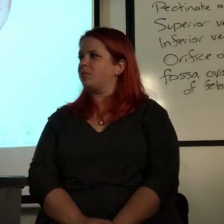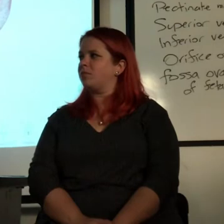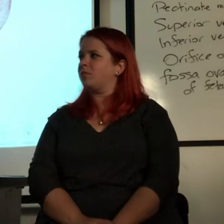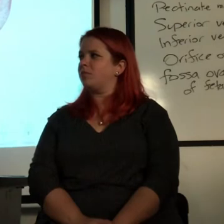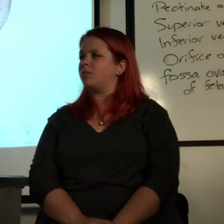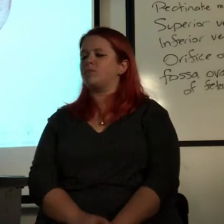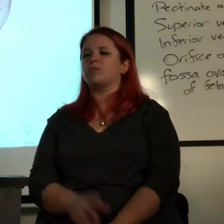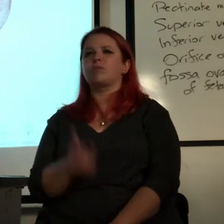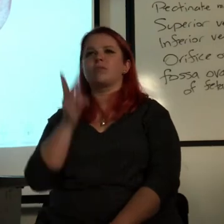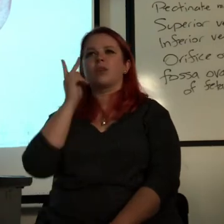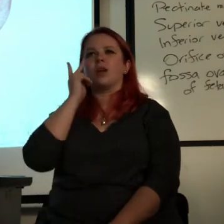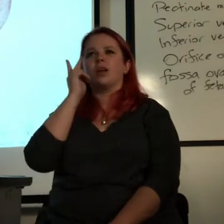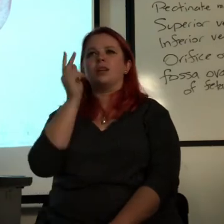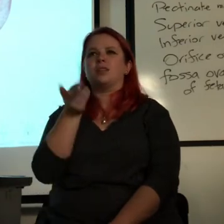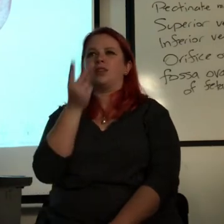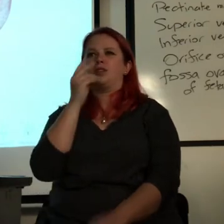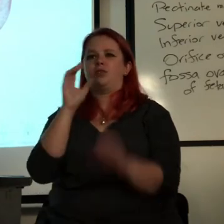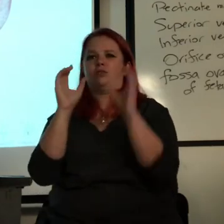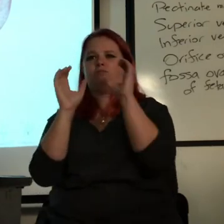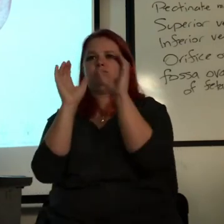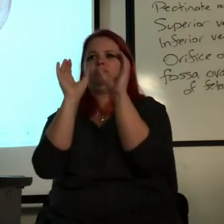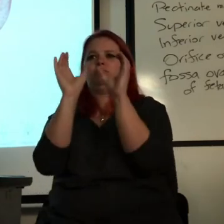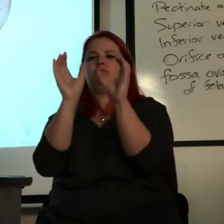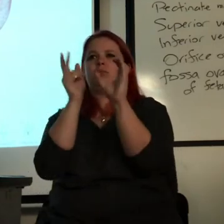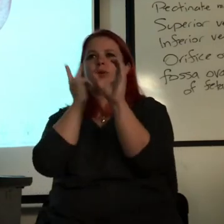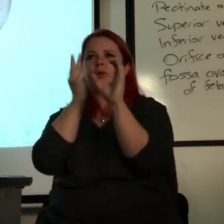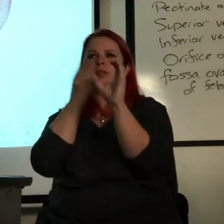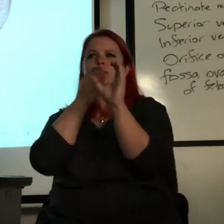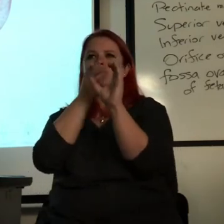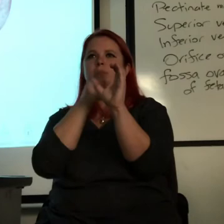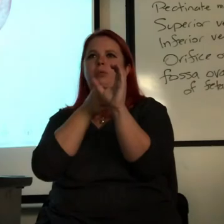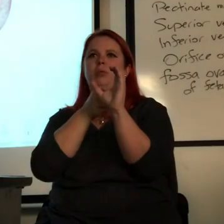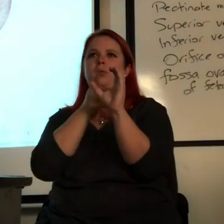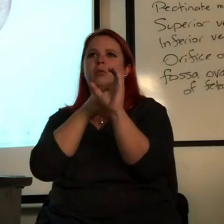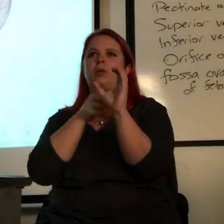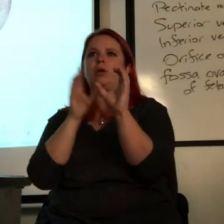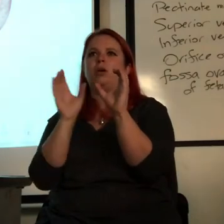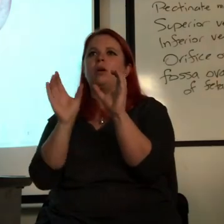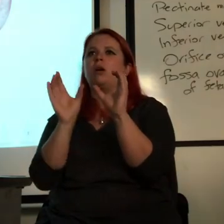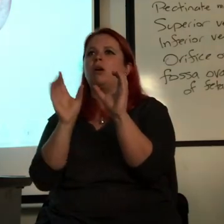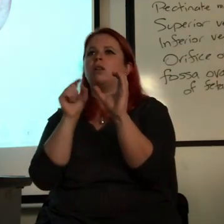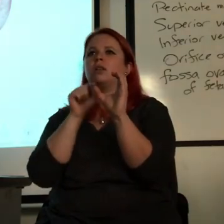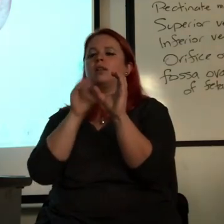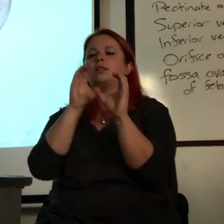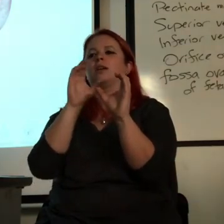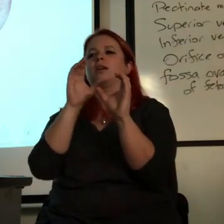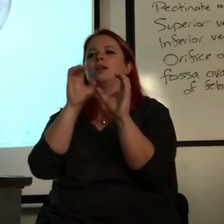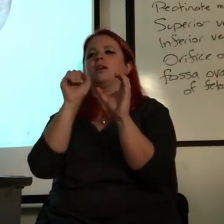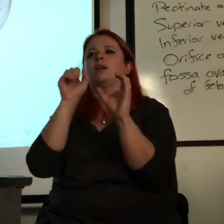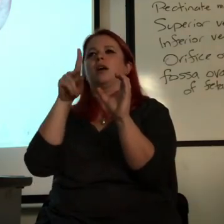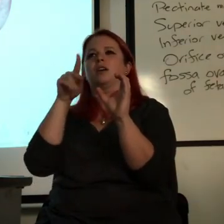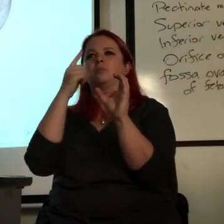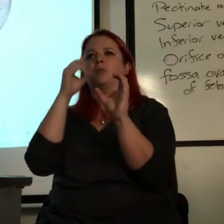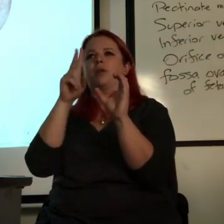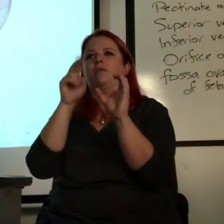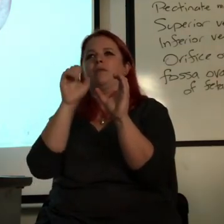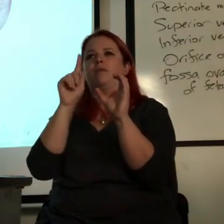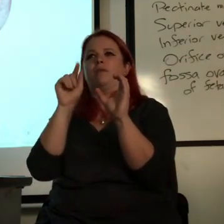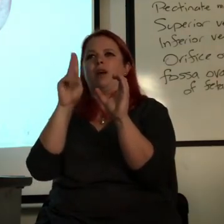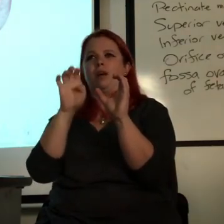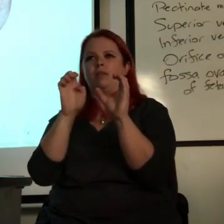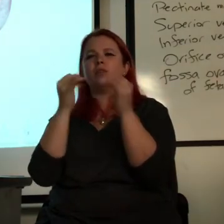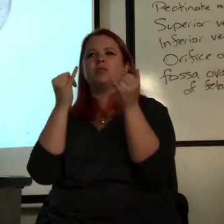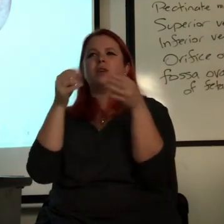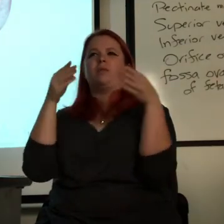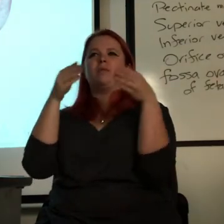See how there's two gaping holes there? Let me just push one. That's a cusp of a valve. So now I'm going to talk about the